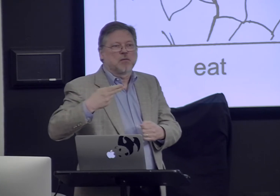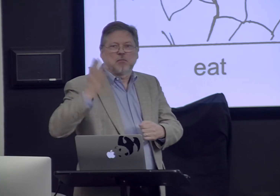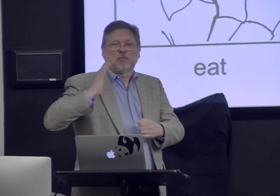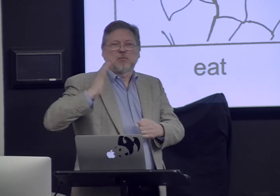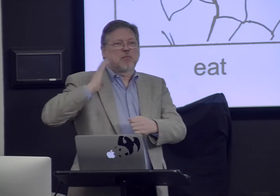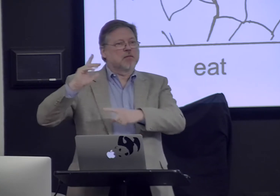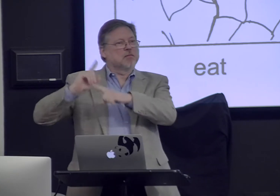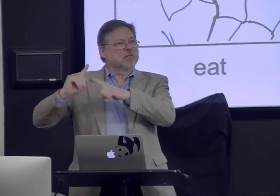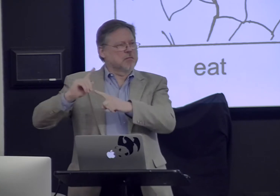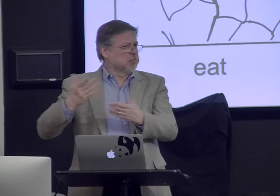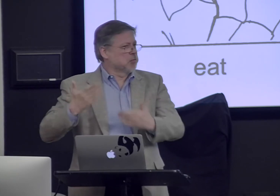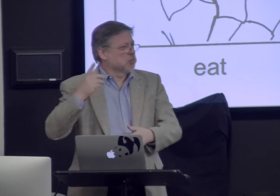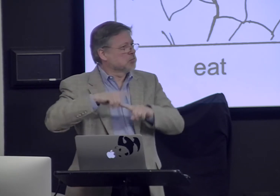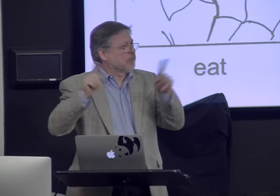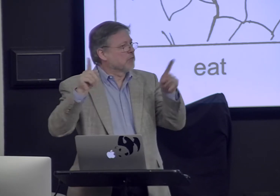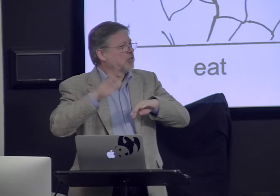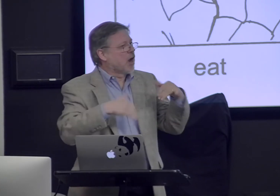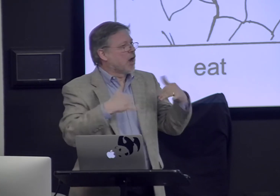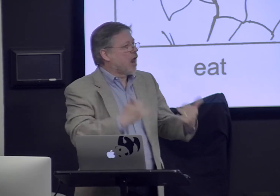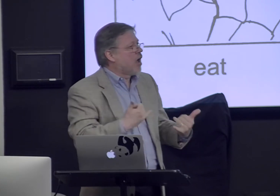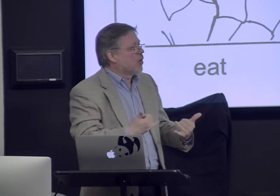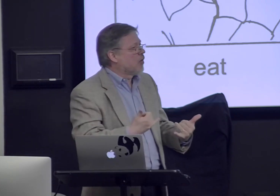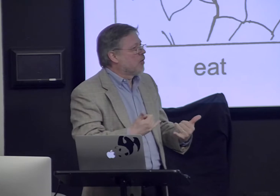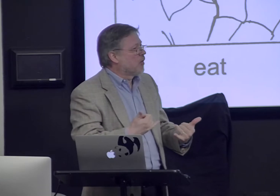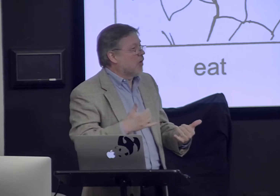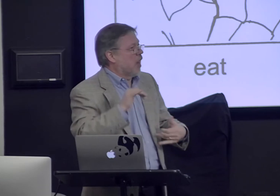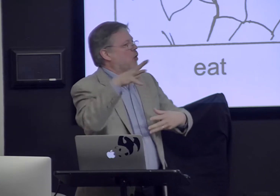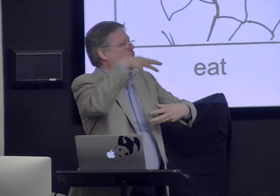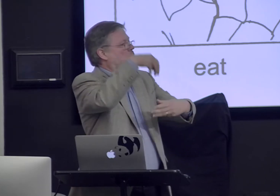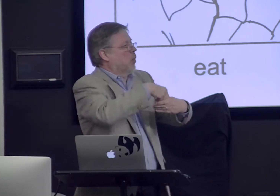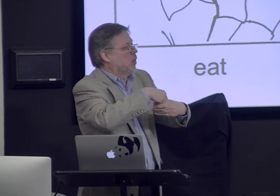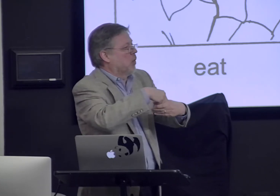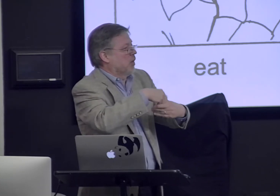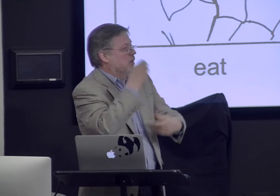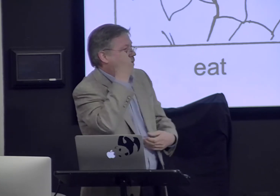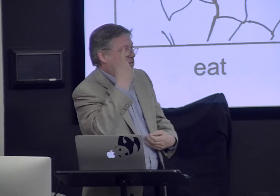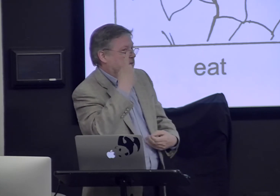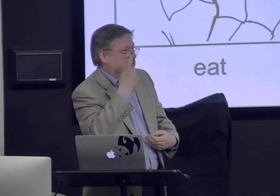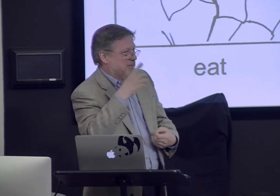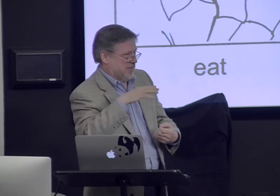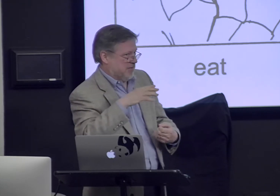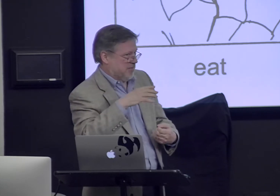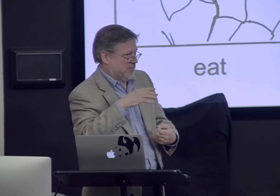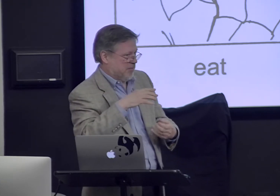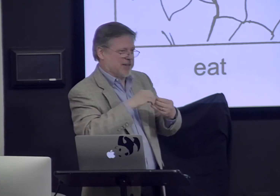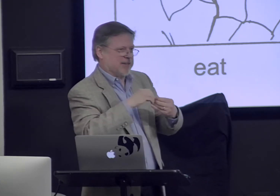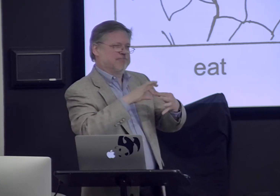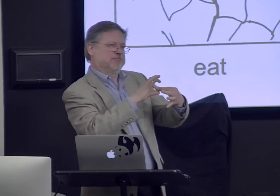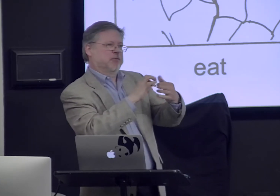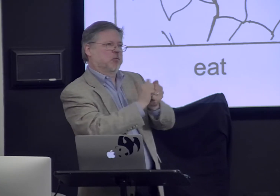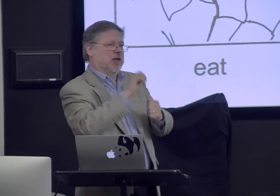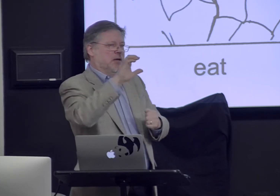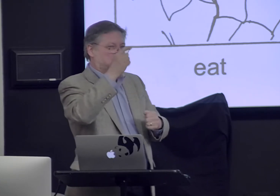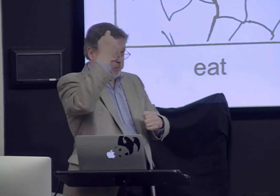home. But it helps us to understand the history of our language and also the history of one's